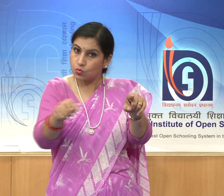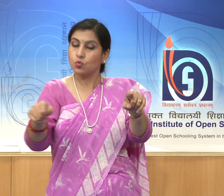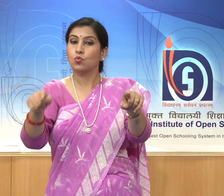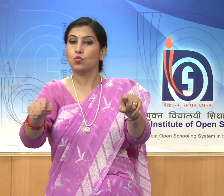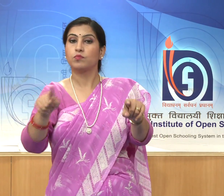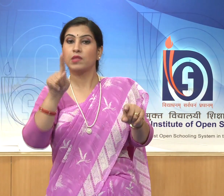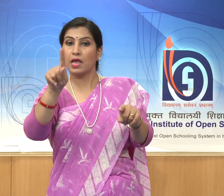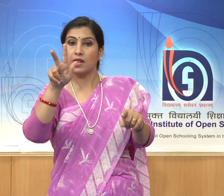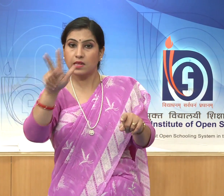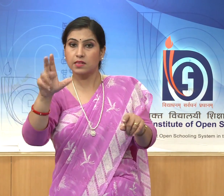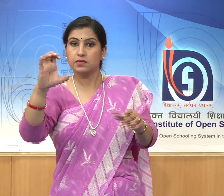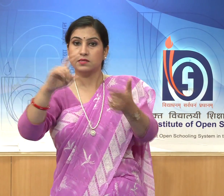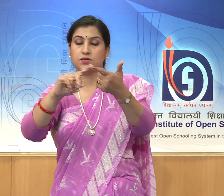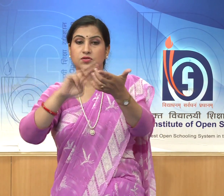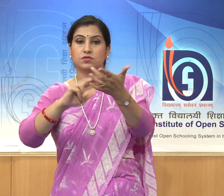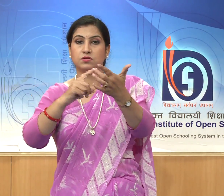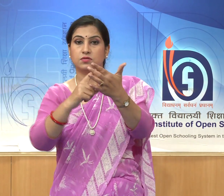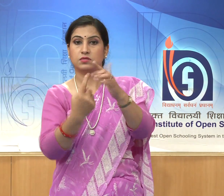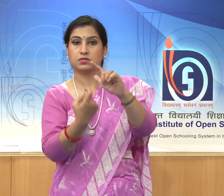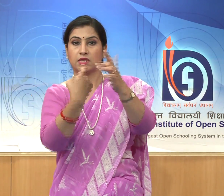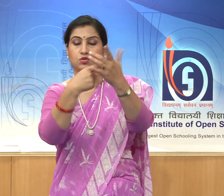to 18th century CE.